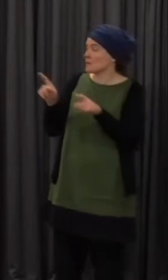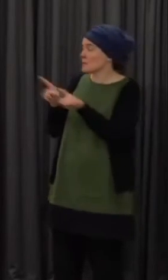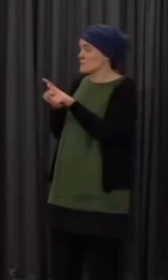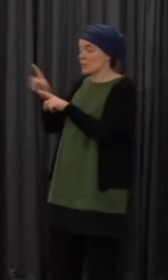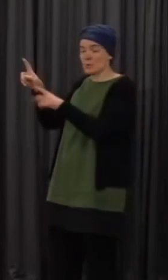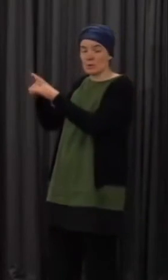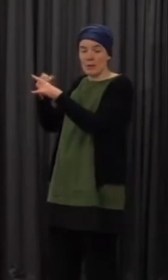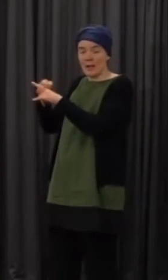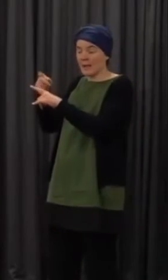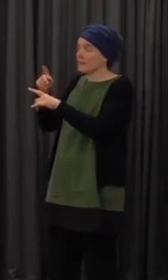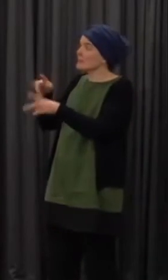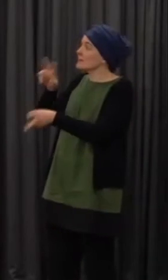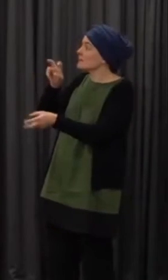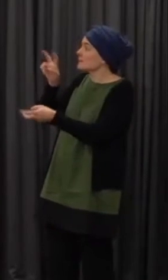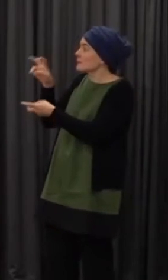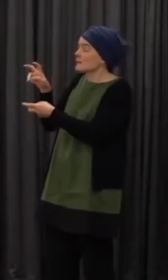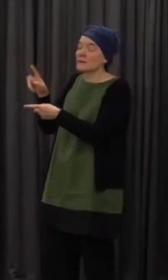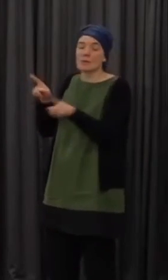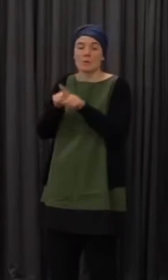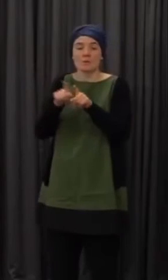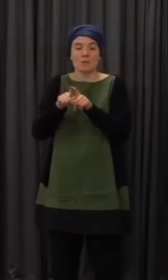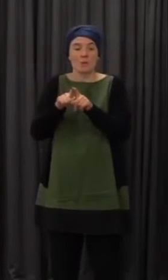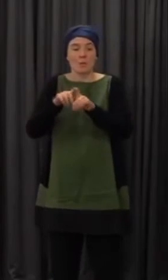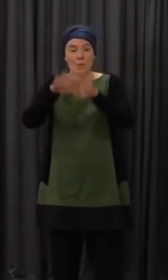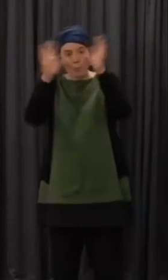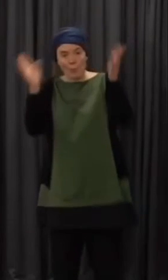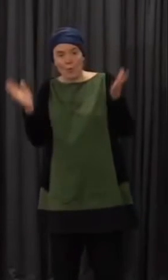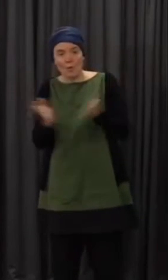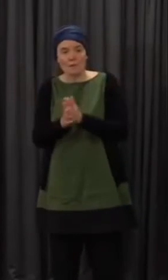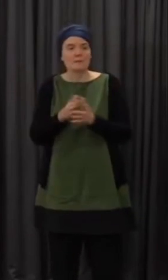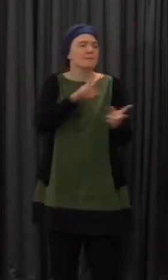sure we have access to learning that's going on around the globe.